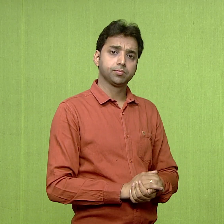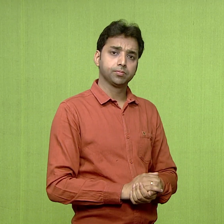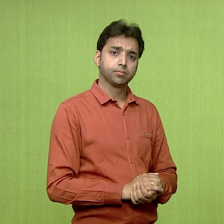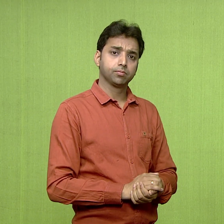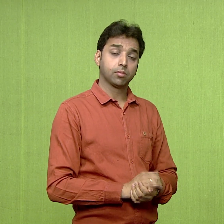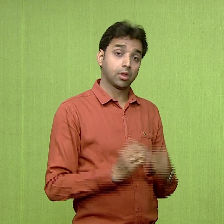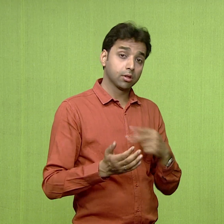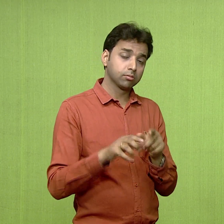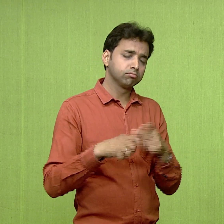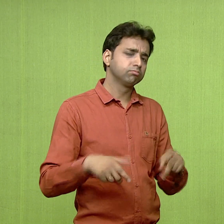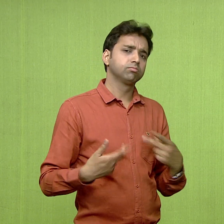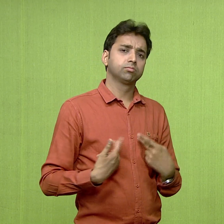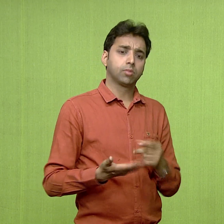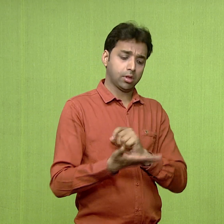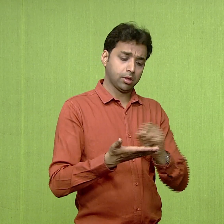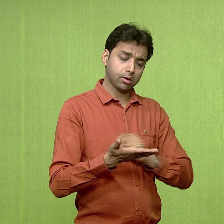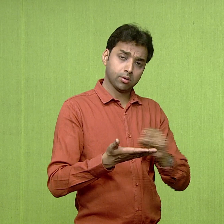that generally the right of education